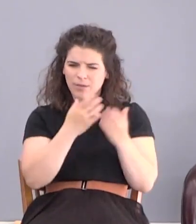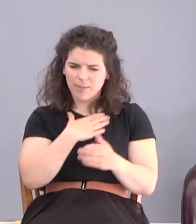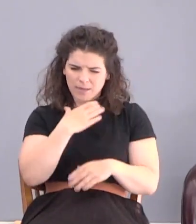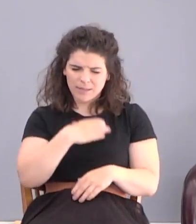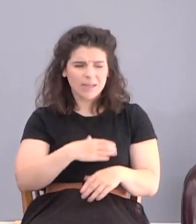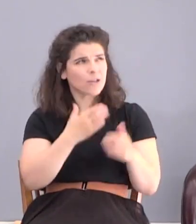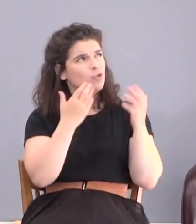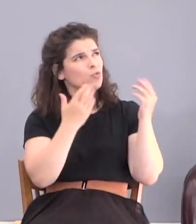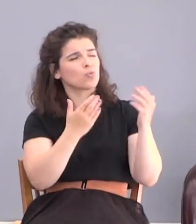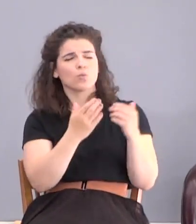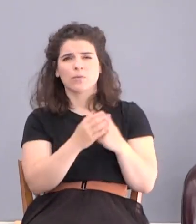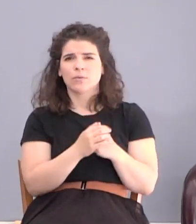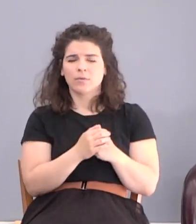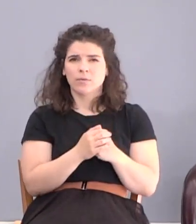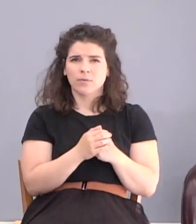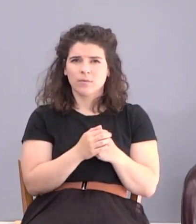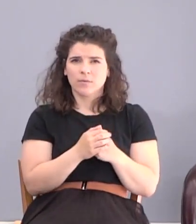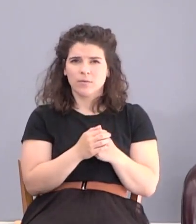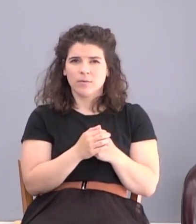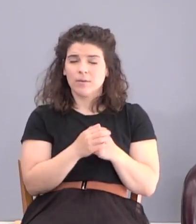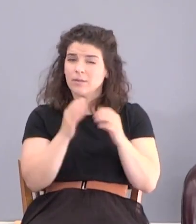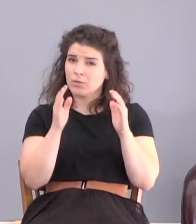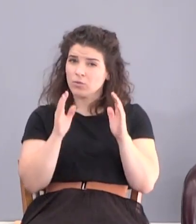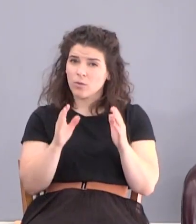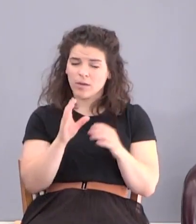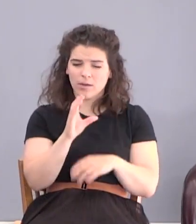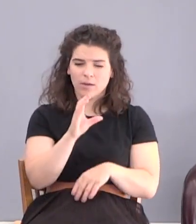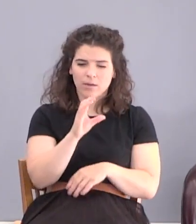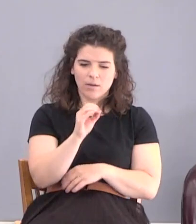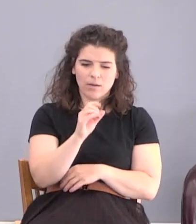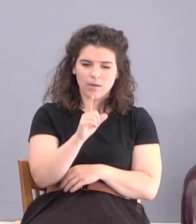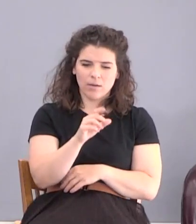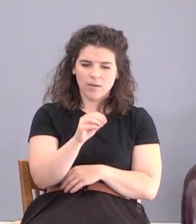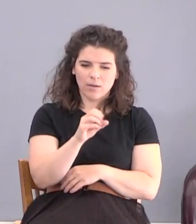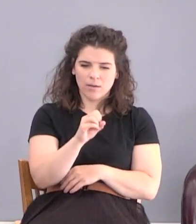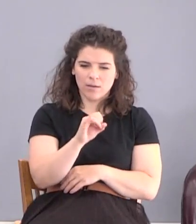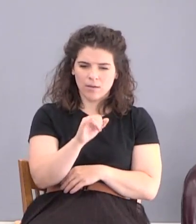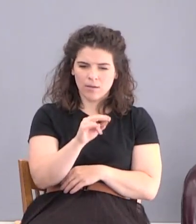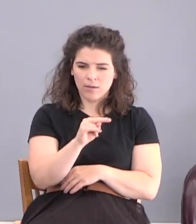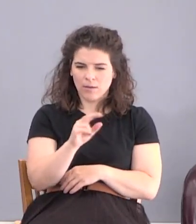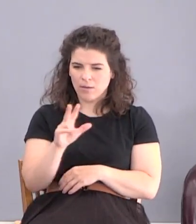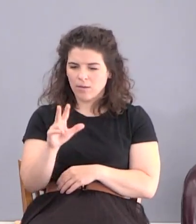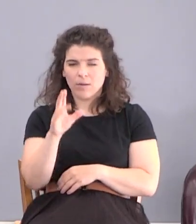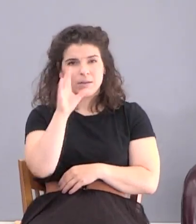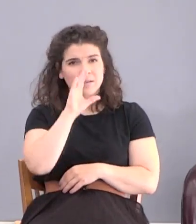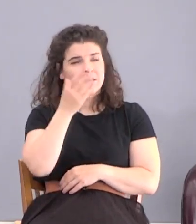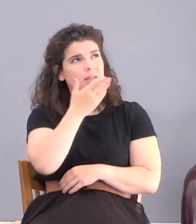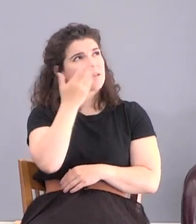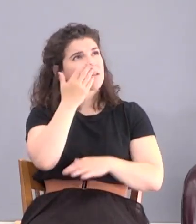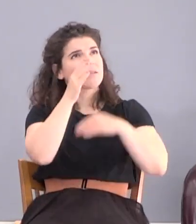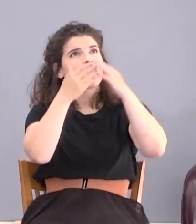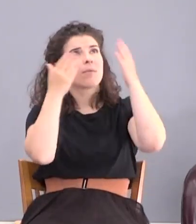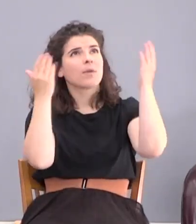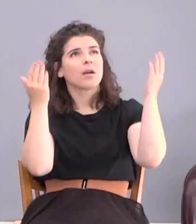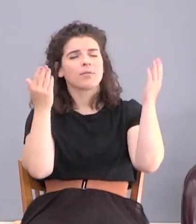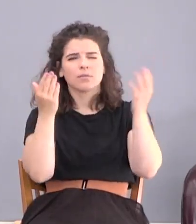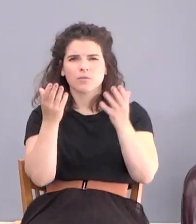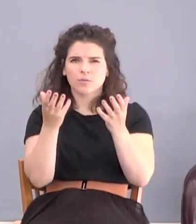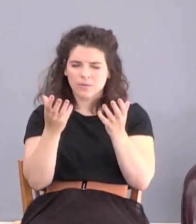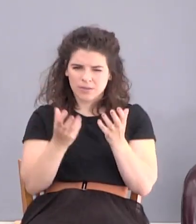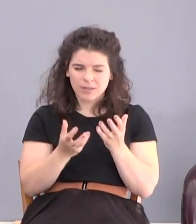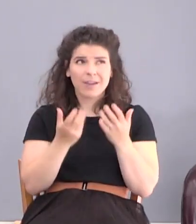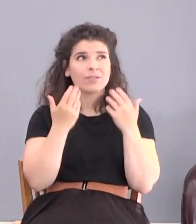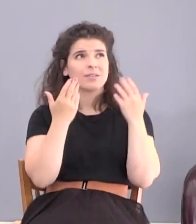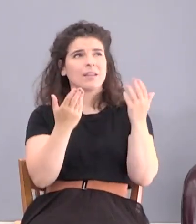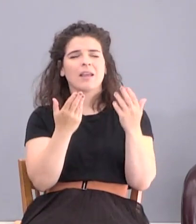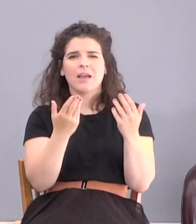is you. And isn't it great in Colossians 3 says, seek those things which are above? So his desire is that,